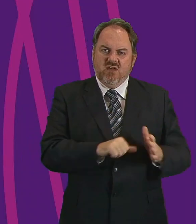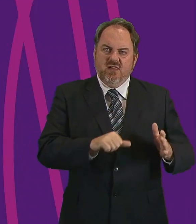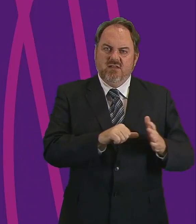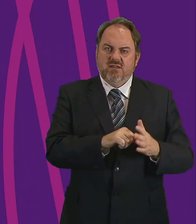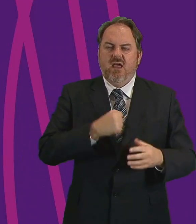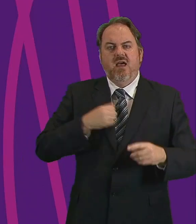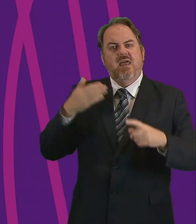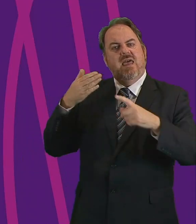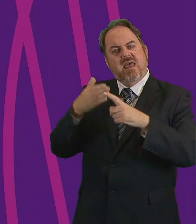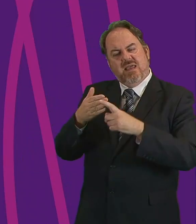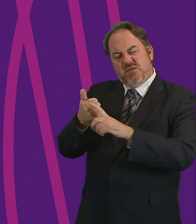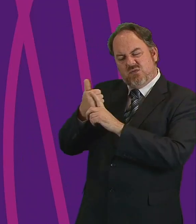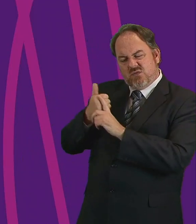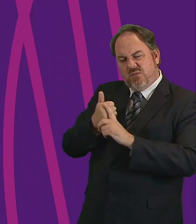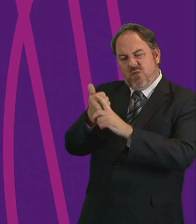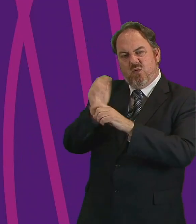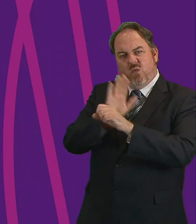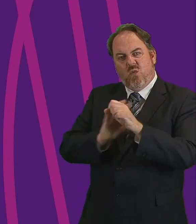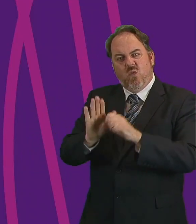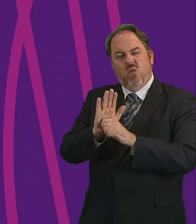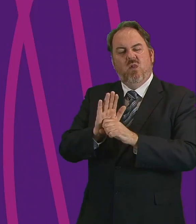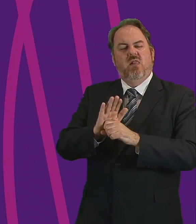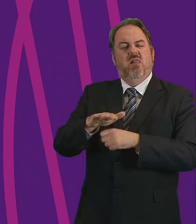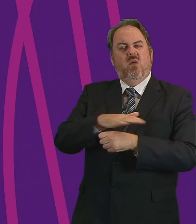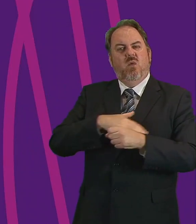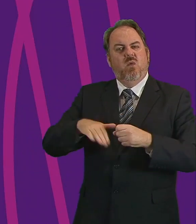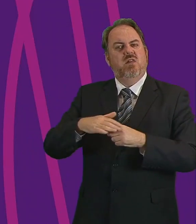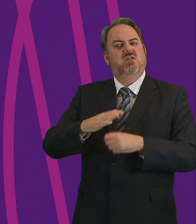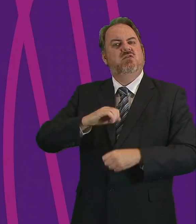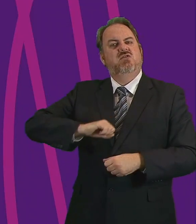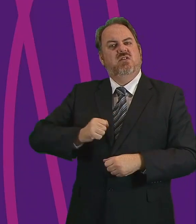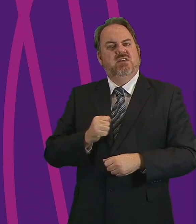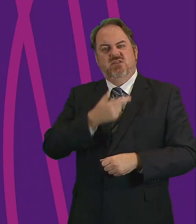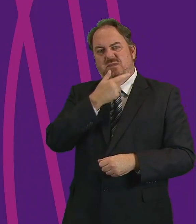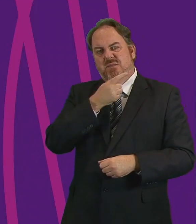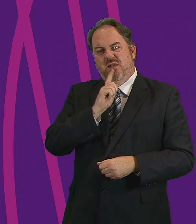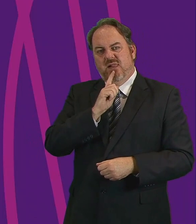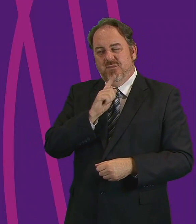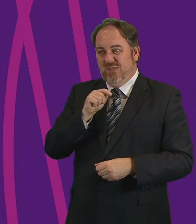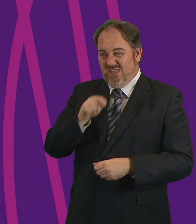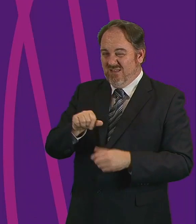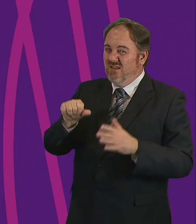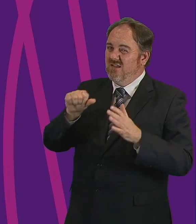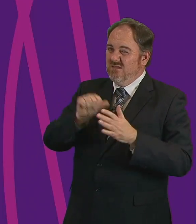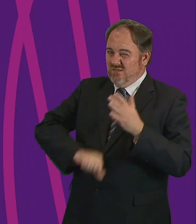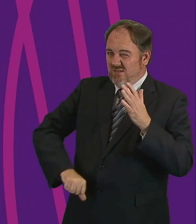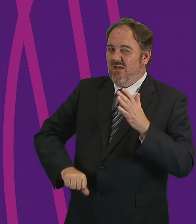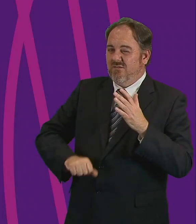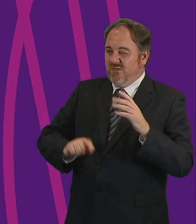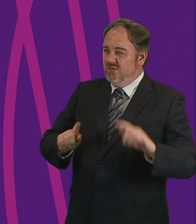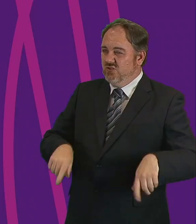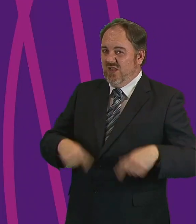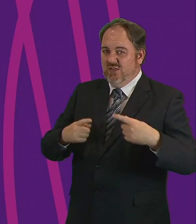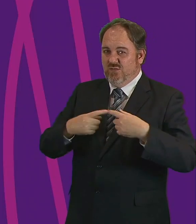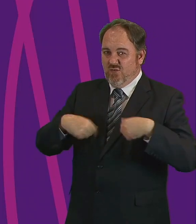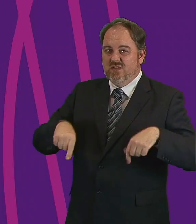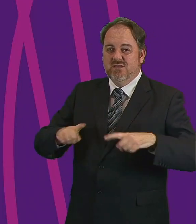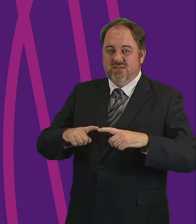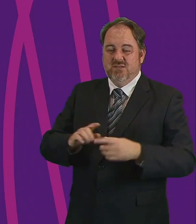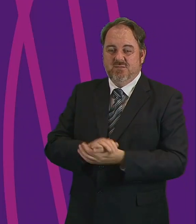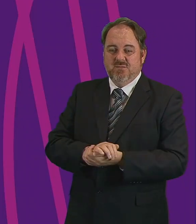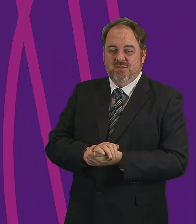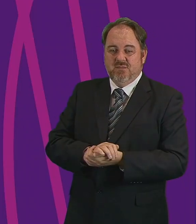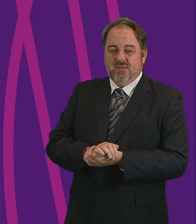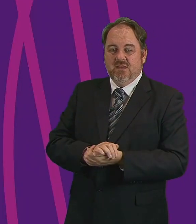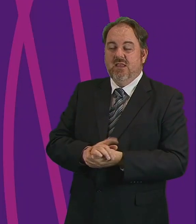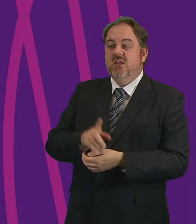Scotland. Presiding Officer, this will be a real test for this Parliament and a massive challenge for a minority government. Can